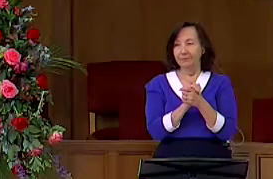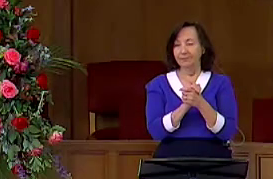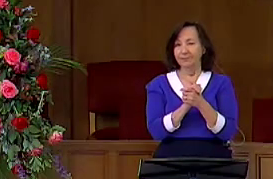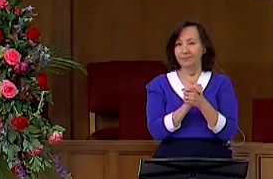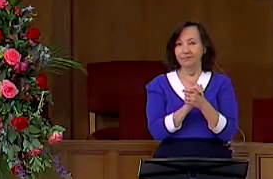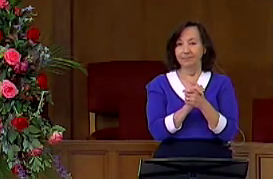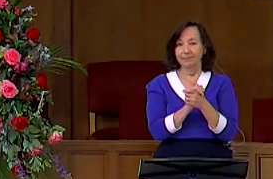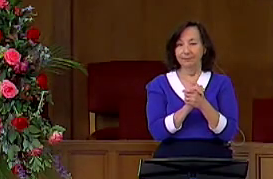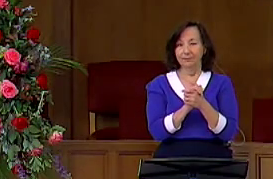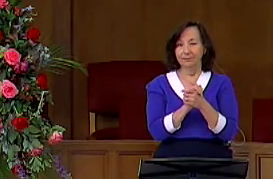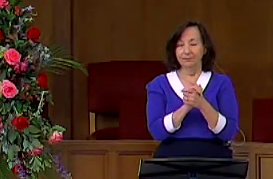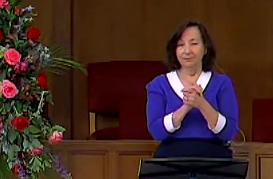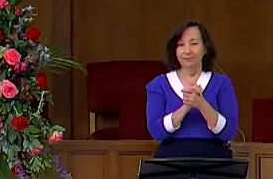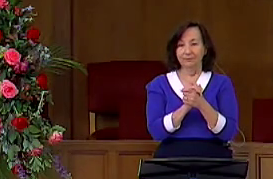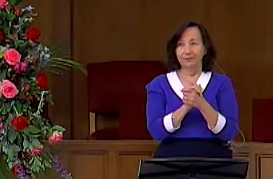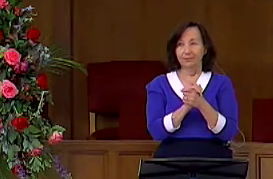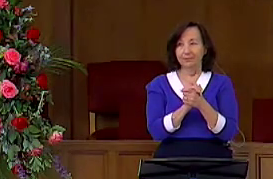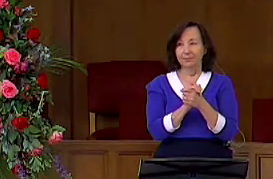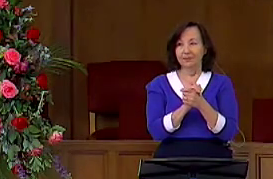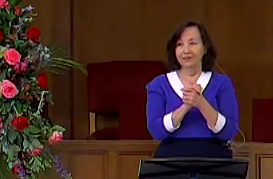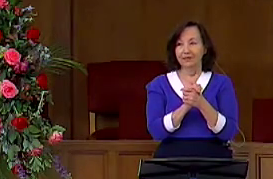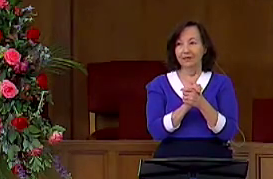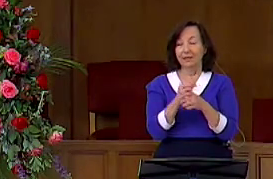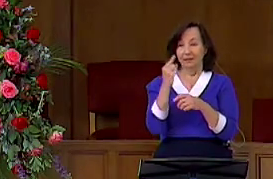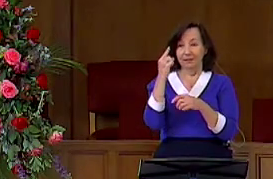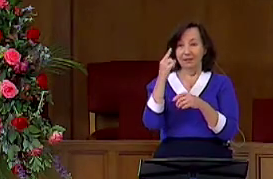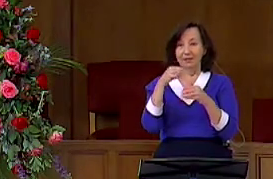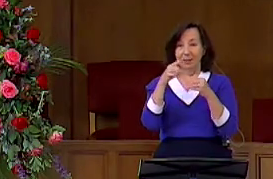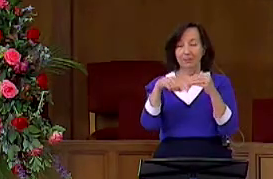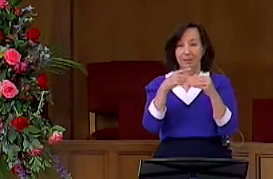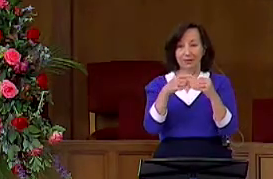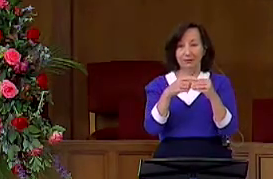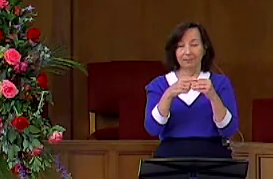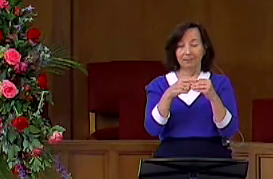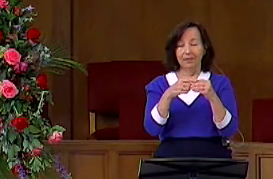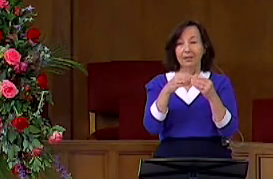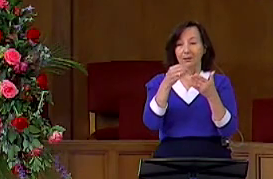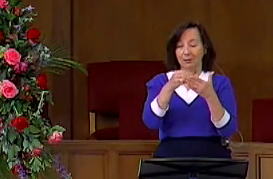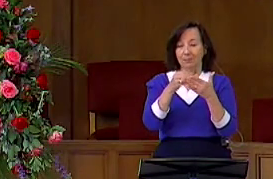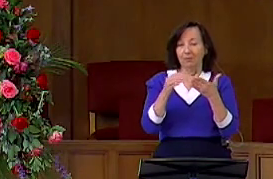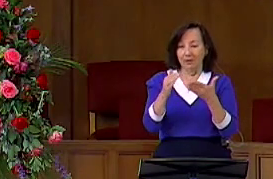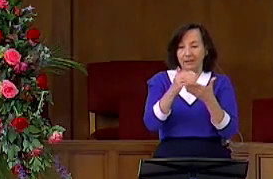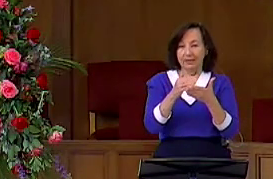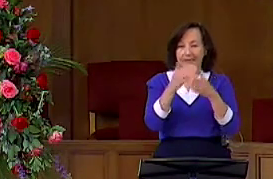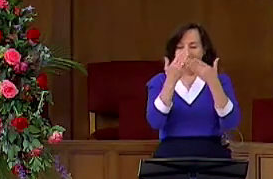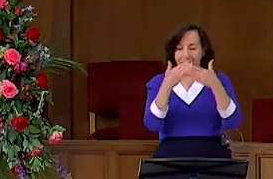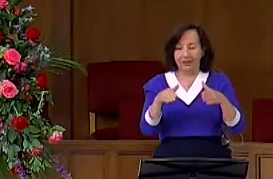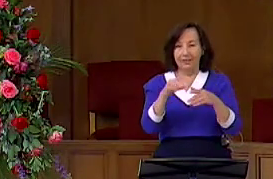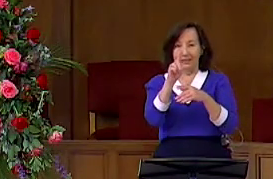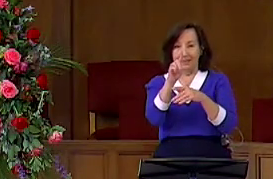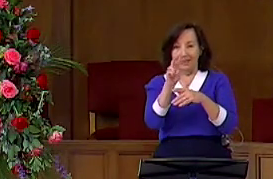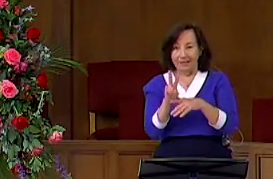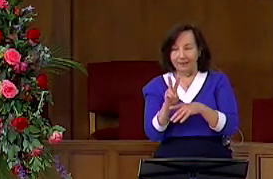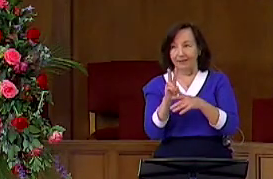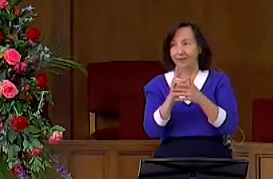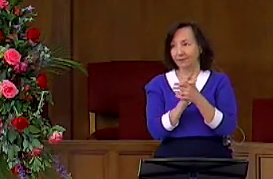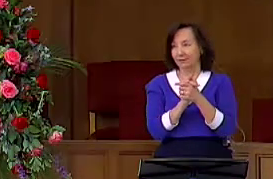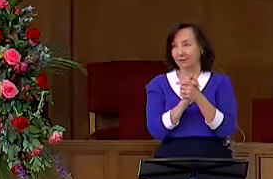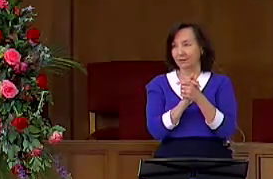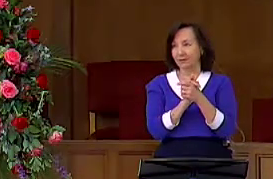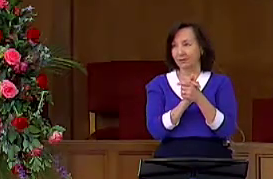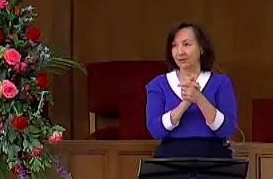Are you calculating that? No, I mean, think about your salary, divide it in half. I would say,